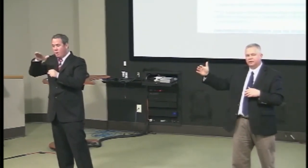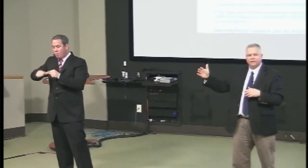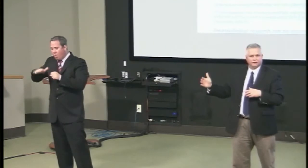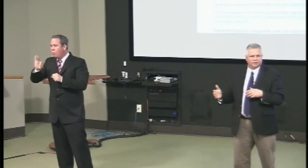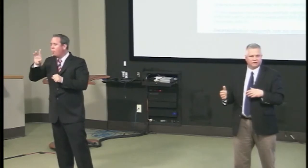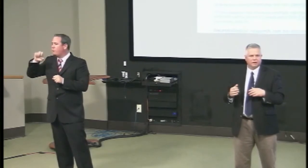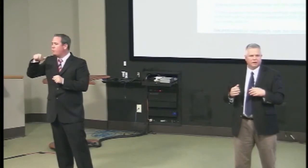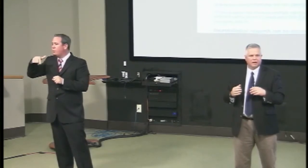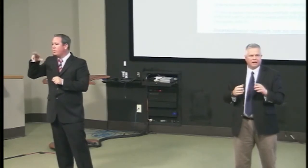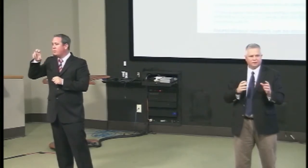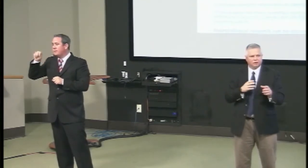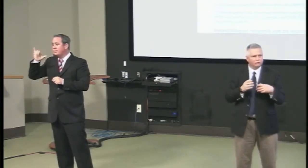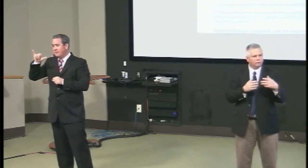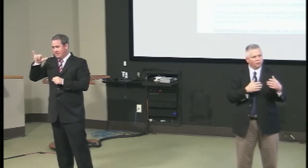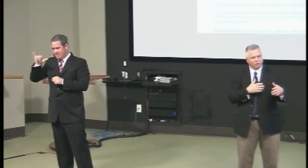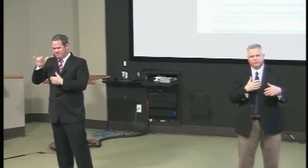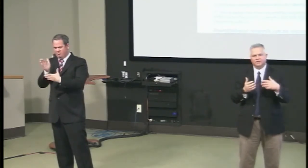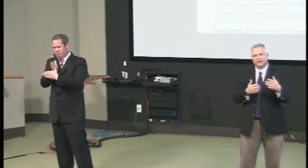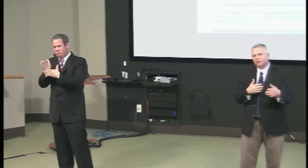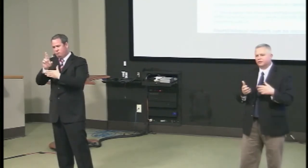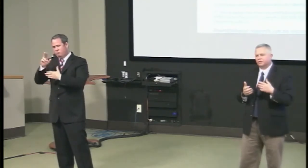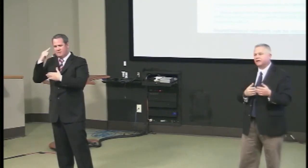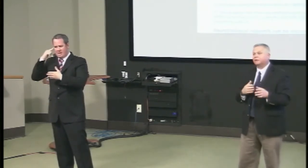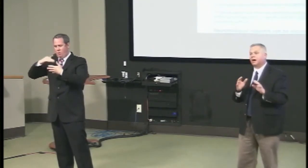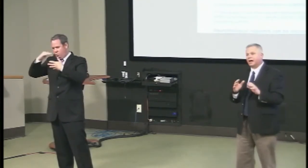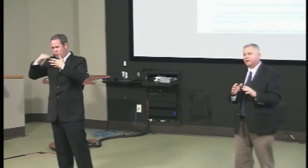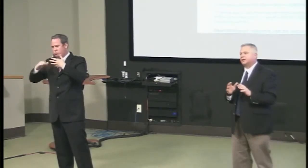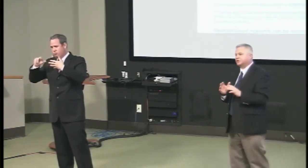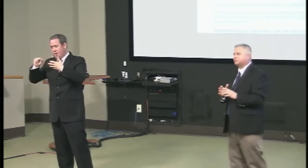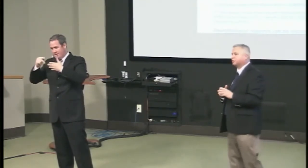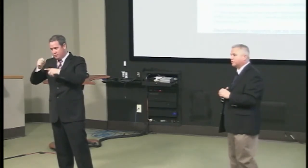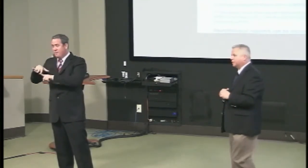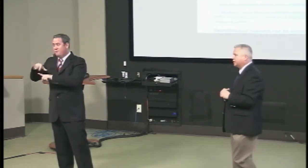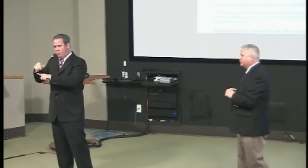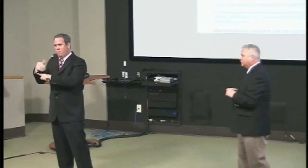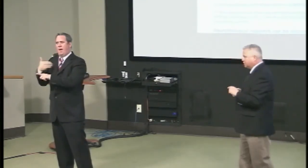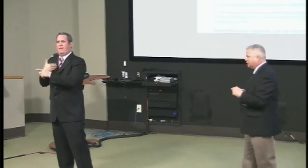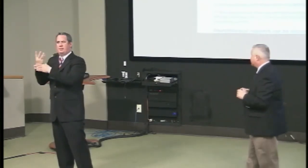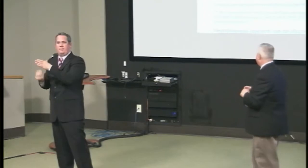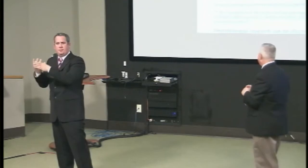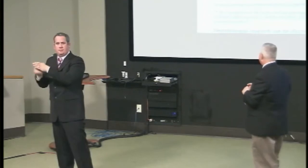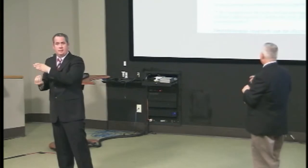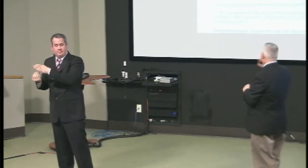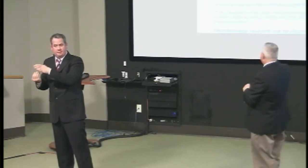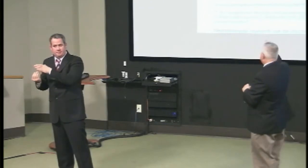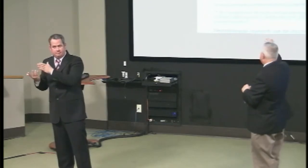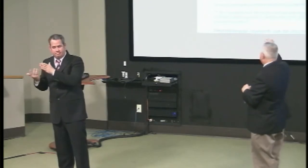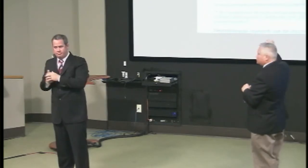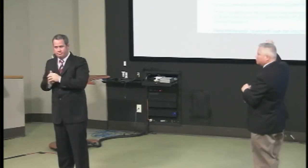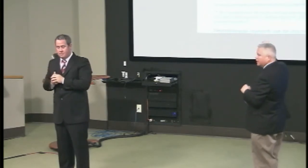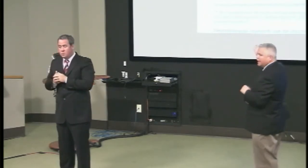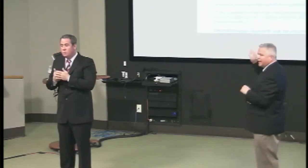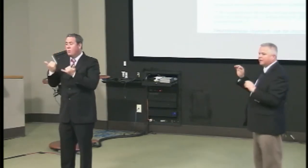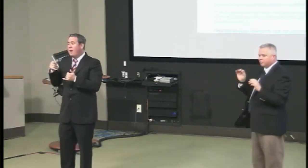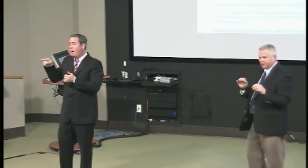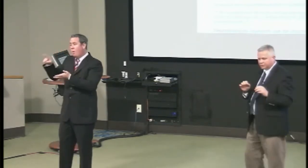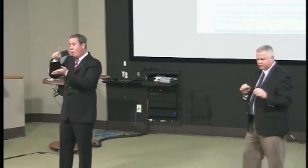detection deficits. And so all of these areas are being mined and explored to this day as